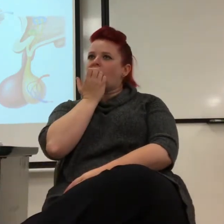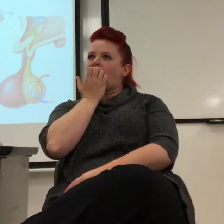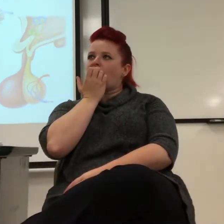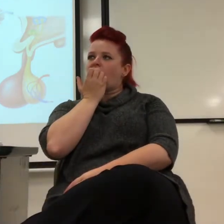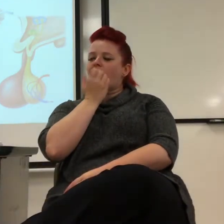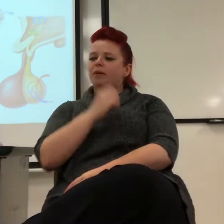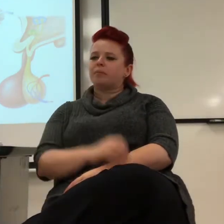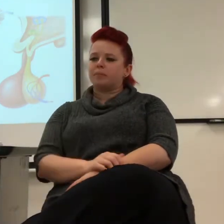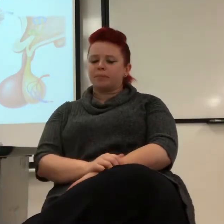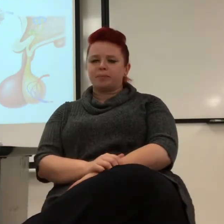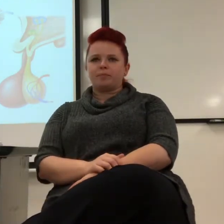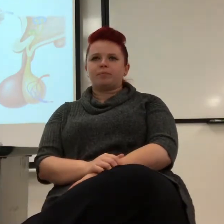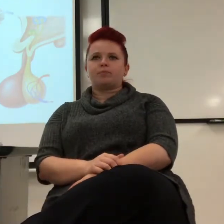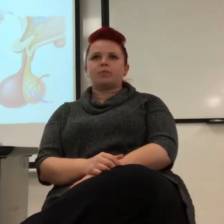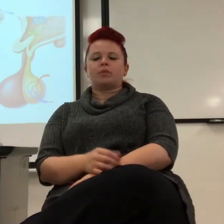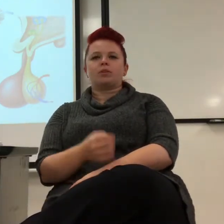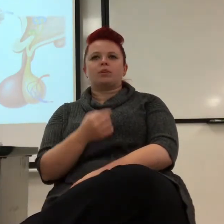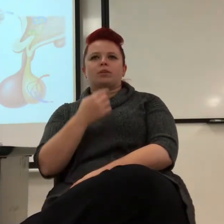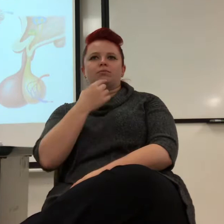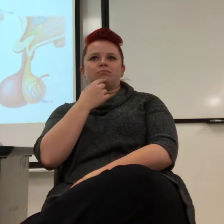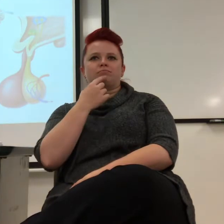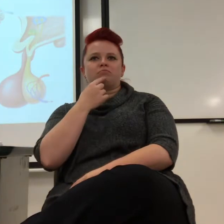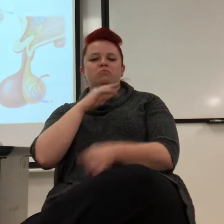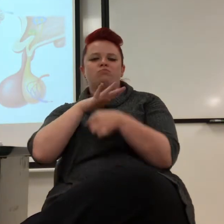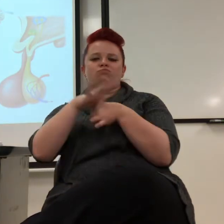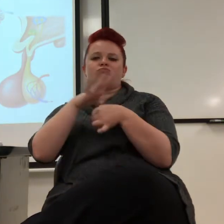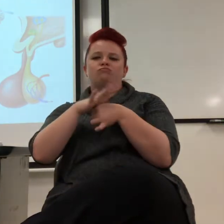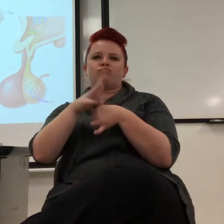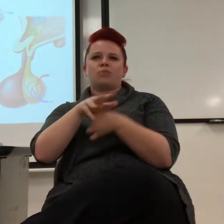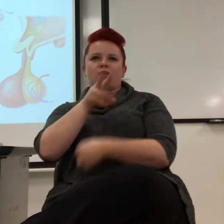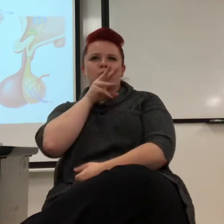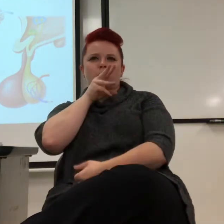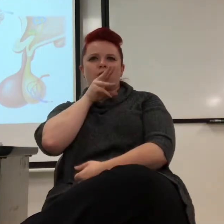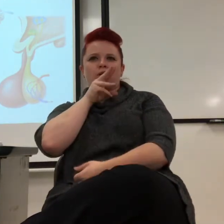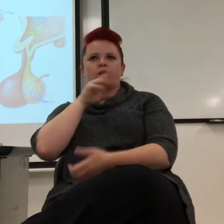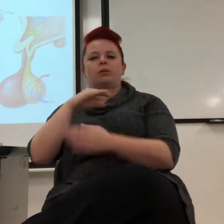So I'll say adequate hydration inhibits.